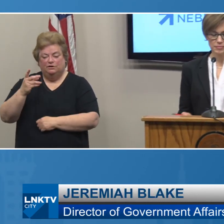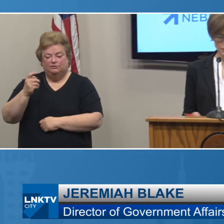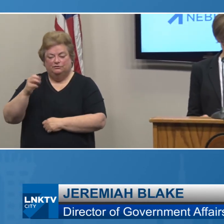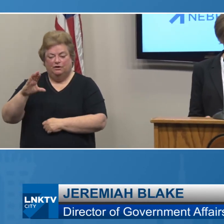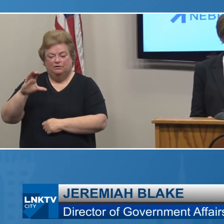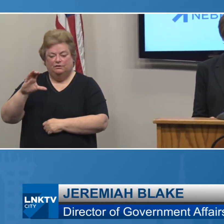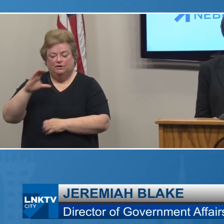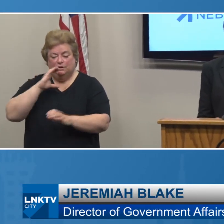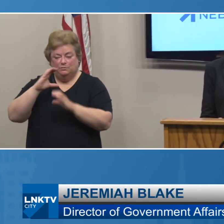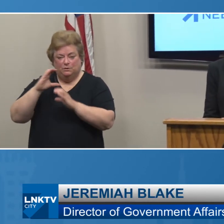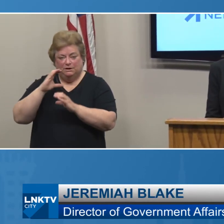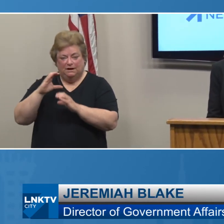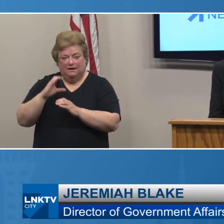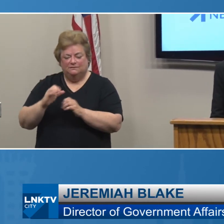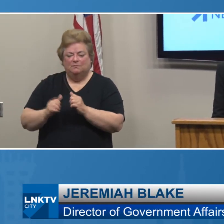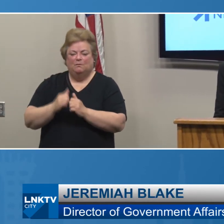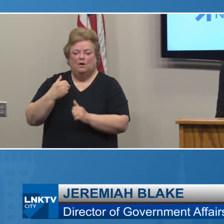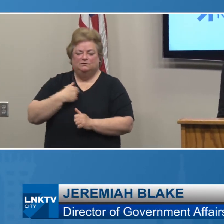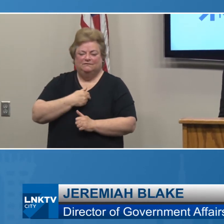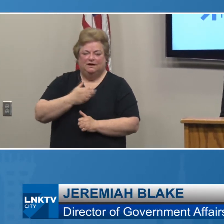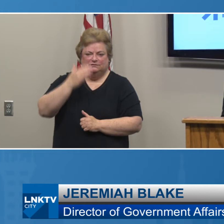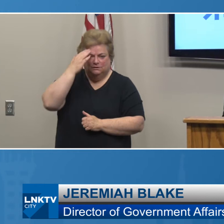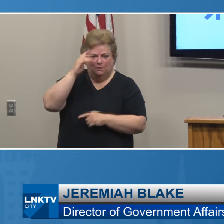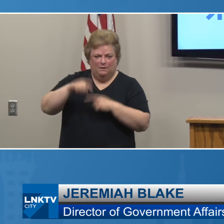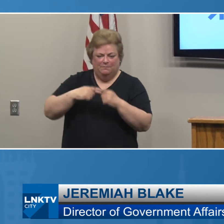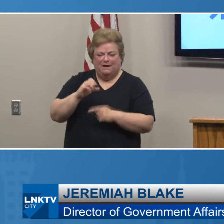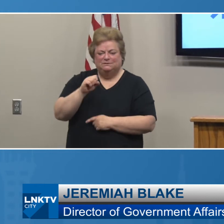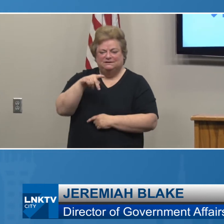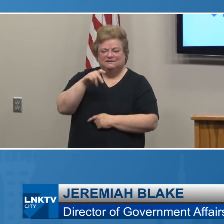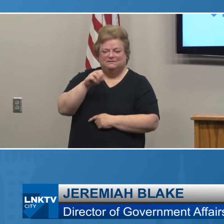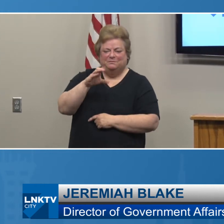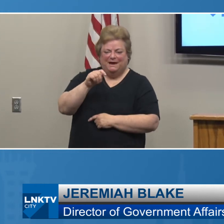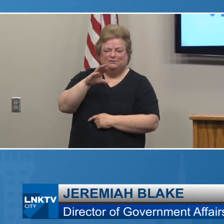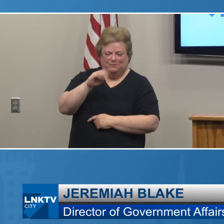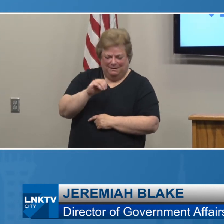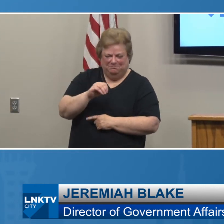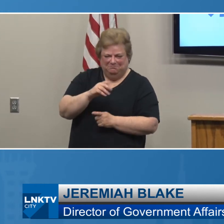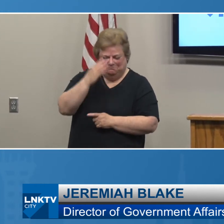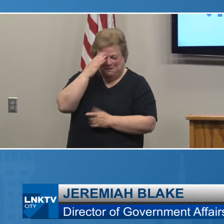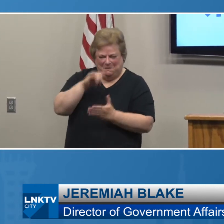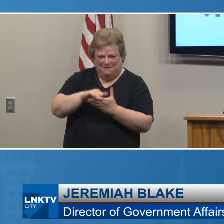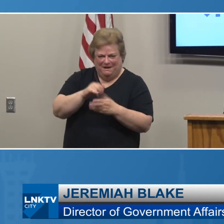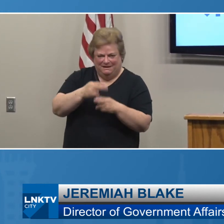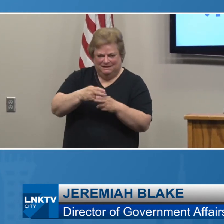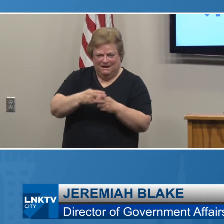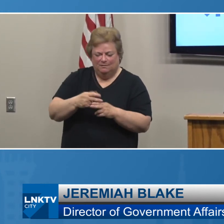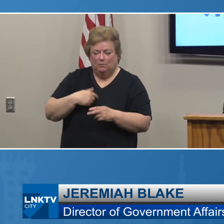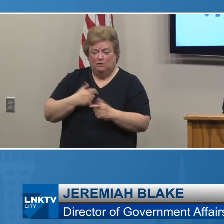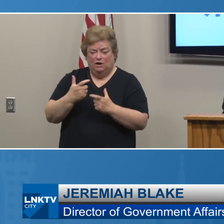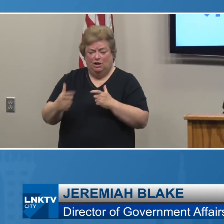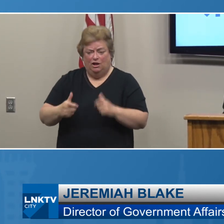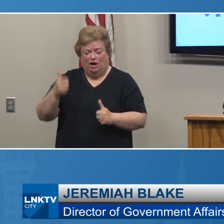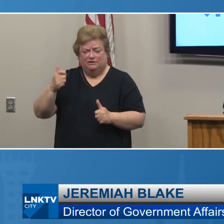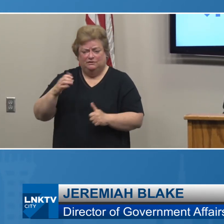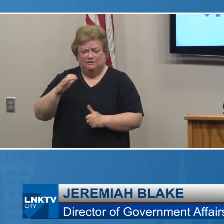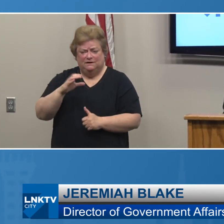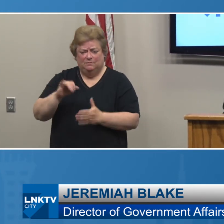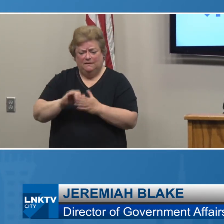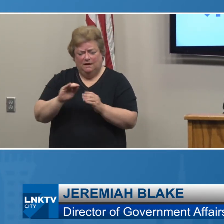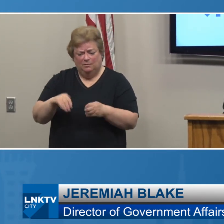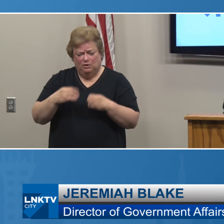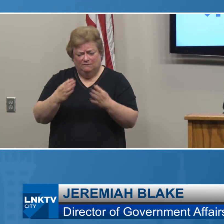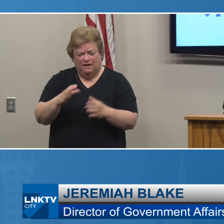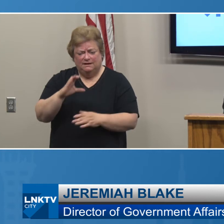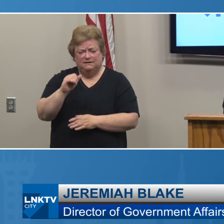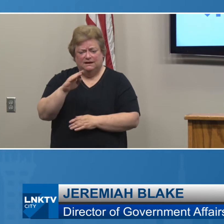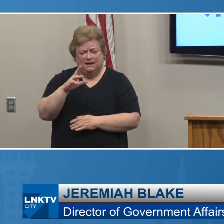Communications. Most people probably know us by our brand name Spectrum. We are one of the largest companies that providing